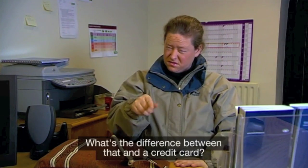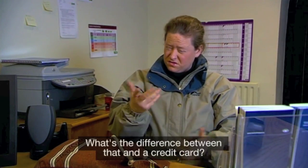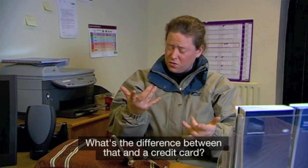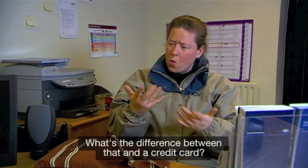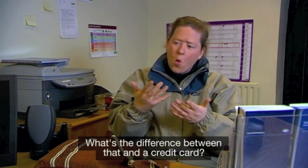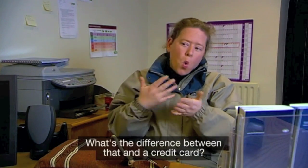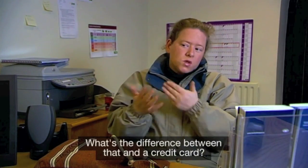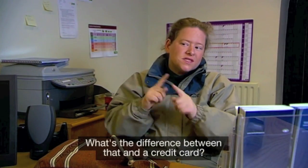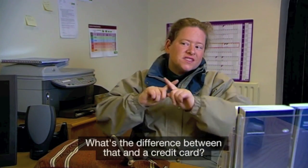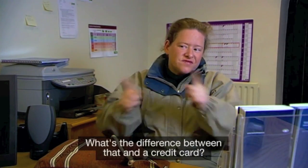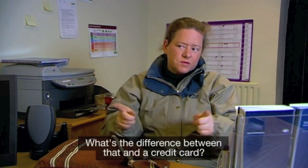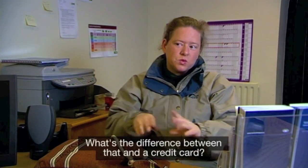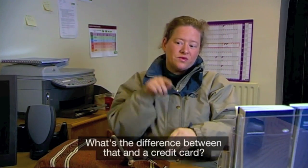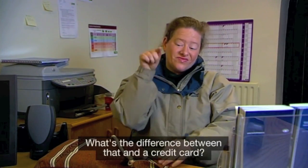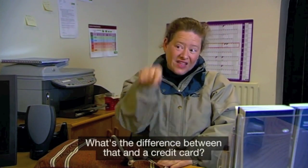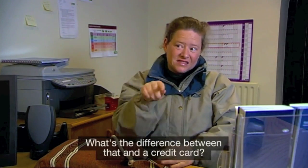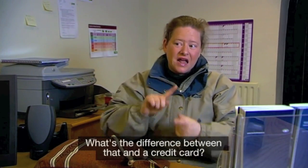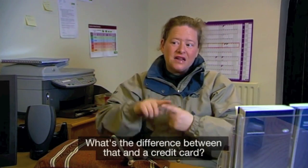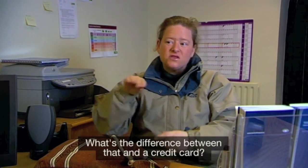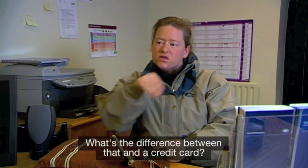What's the difference between that and a credit card?